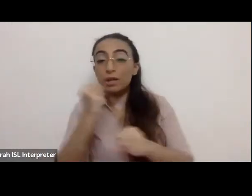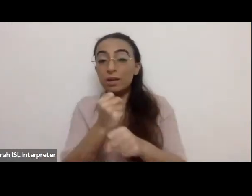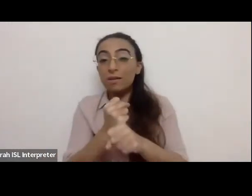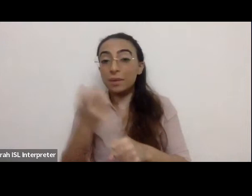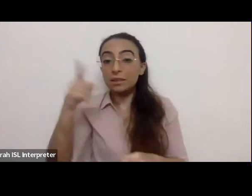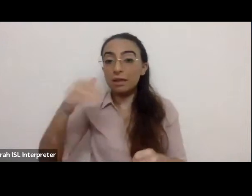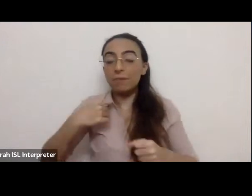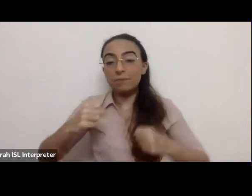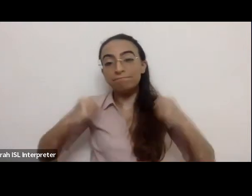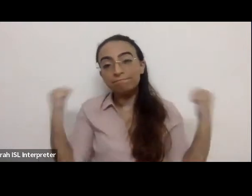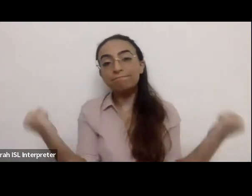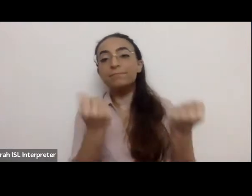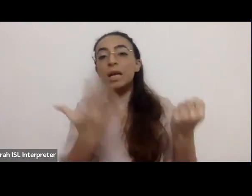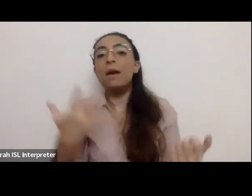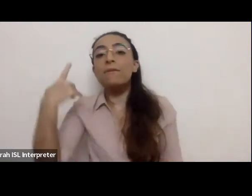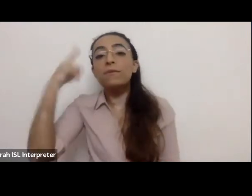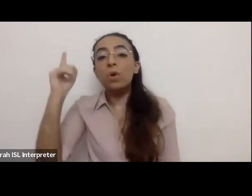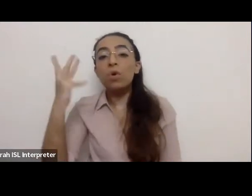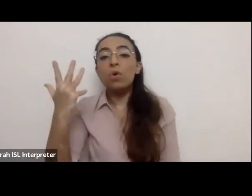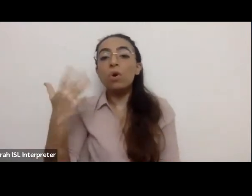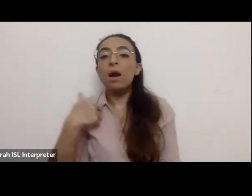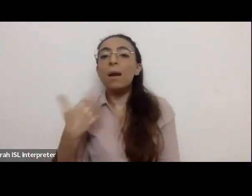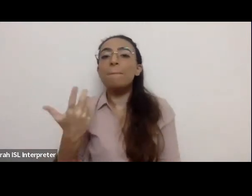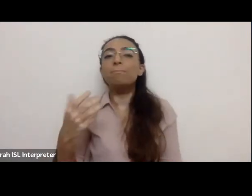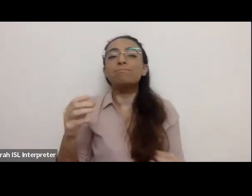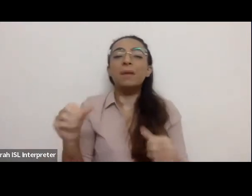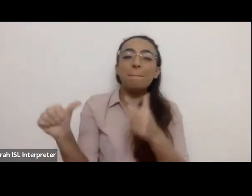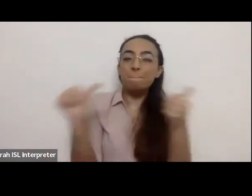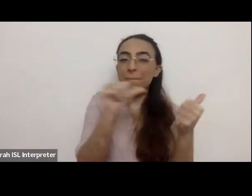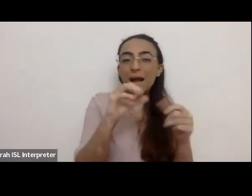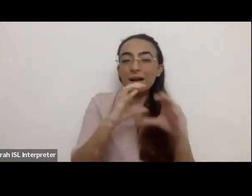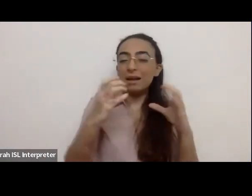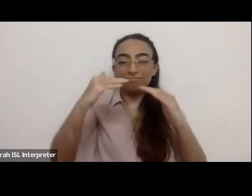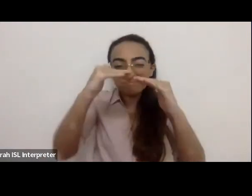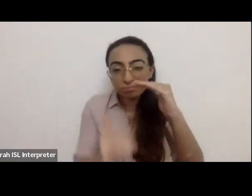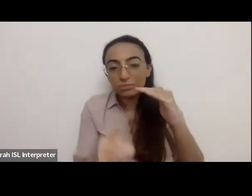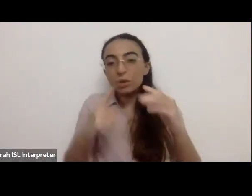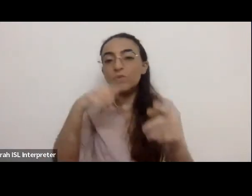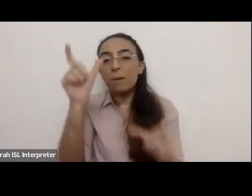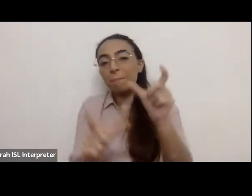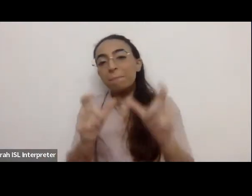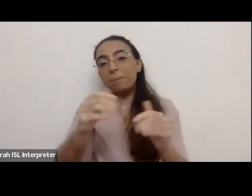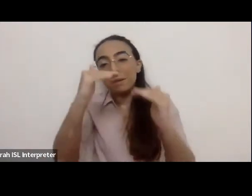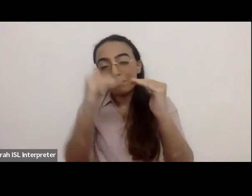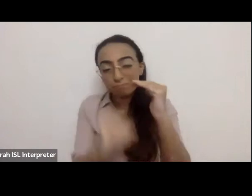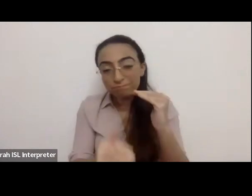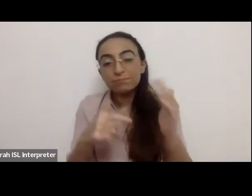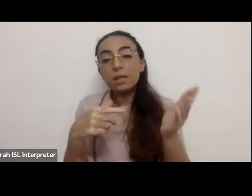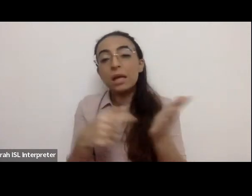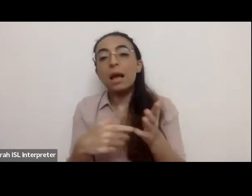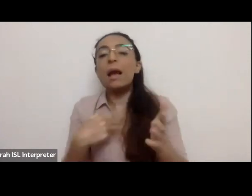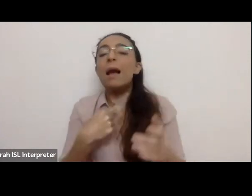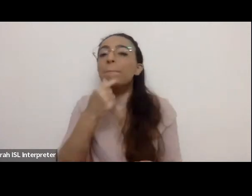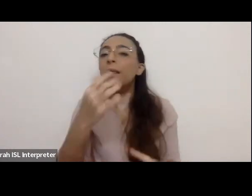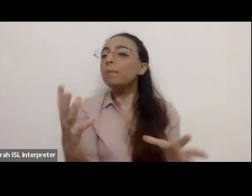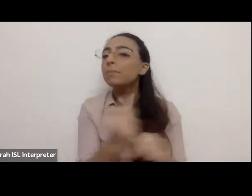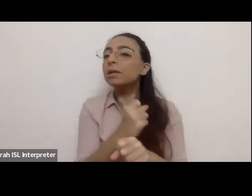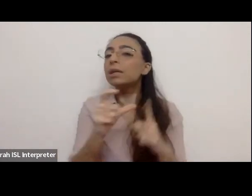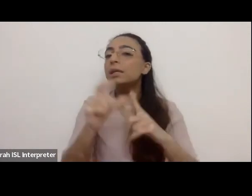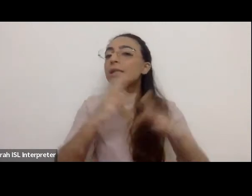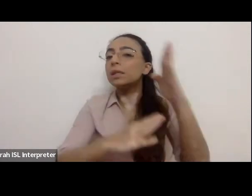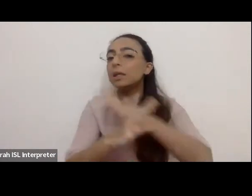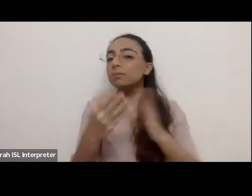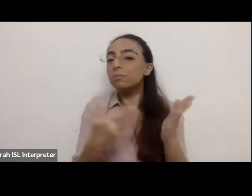takes up, and they talk about the backward class. And, every time I think they forget mentioning the disabled. We have